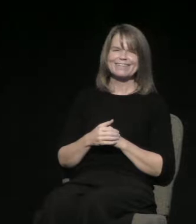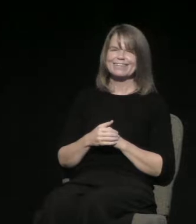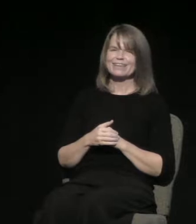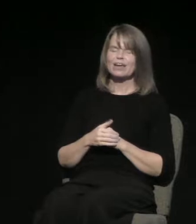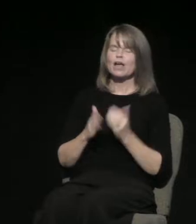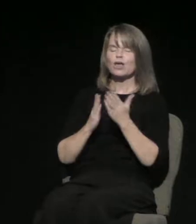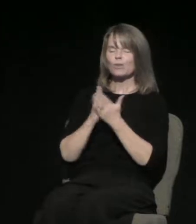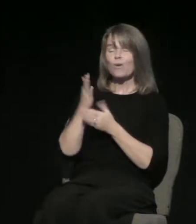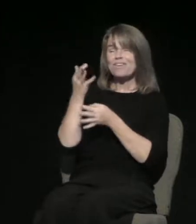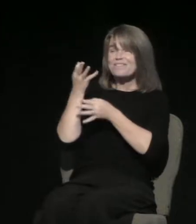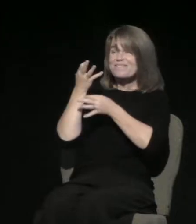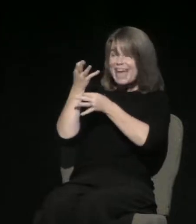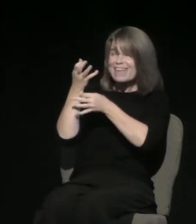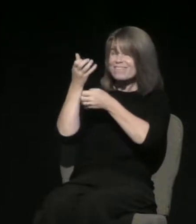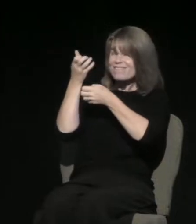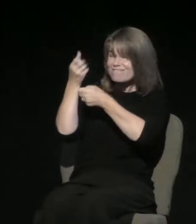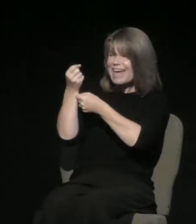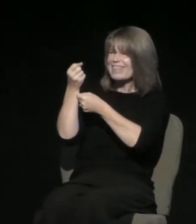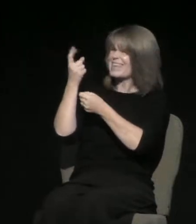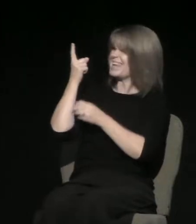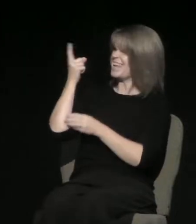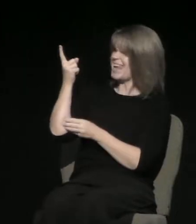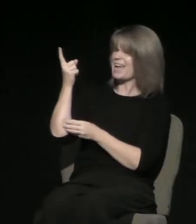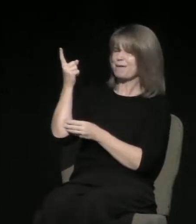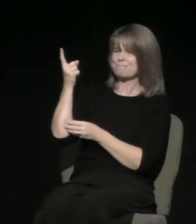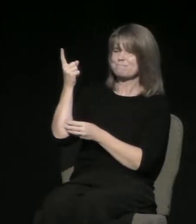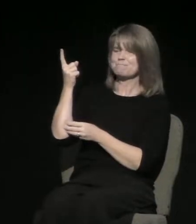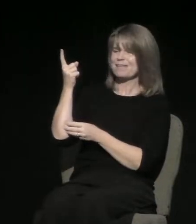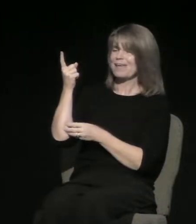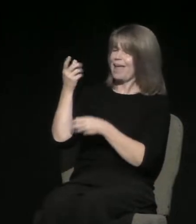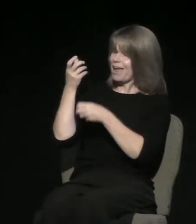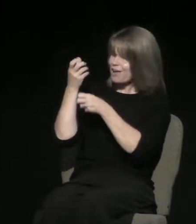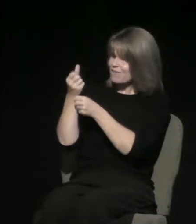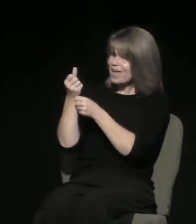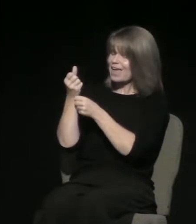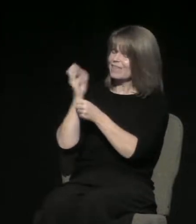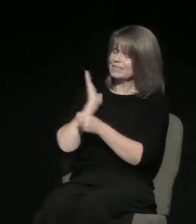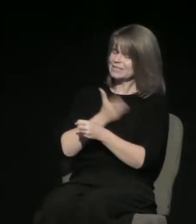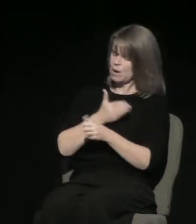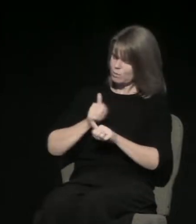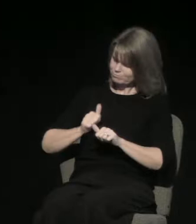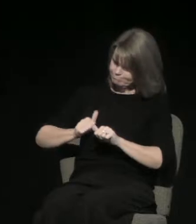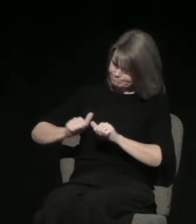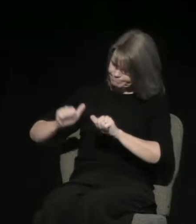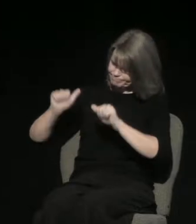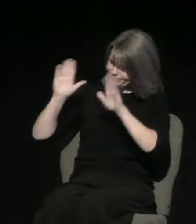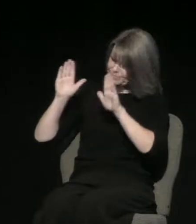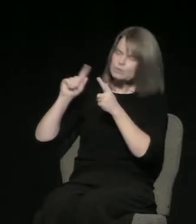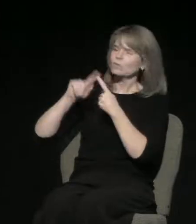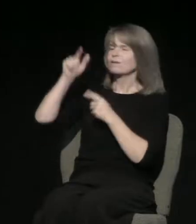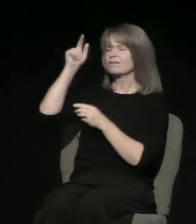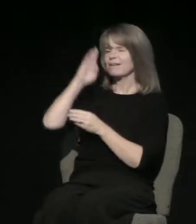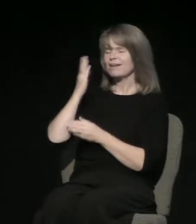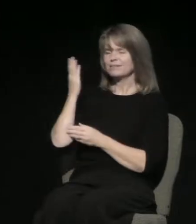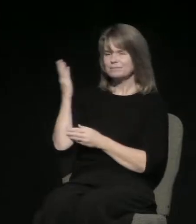It's Through Faith In Him Faith Is Our Submission To God's Revelation